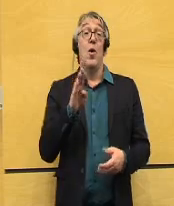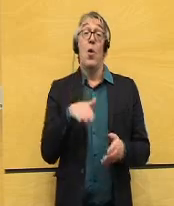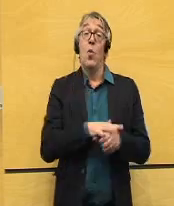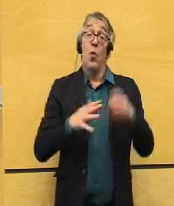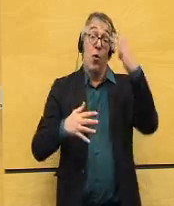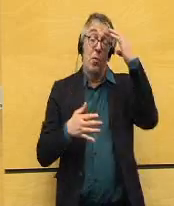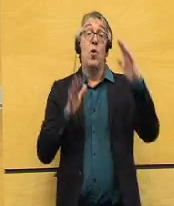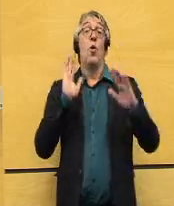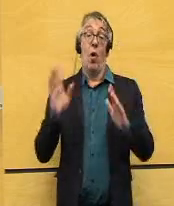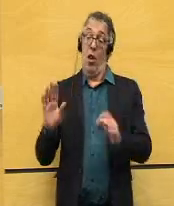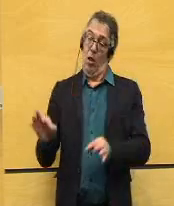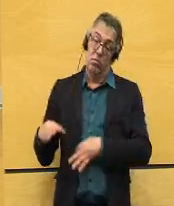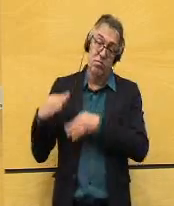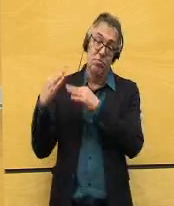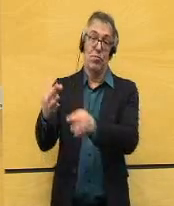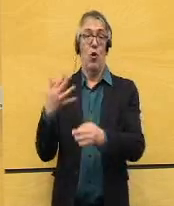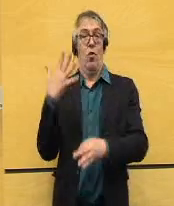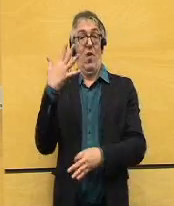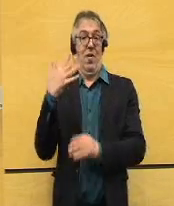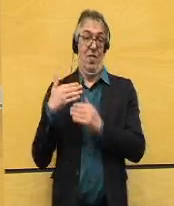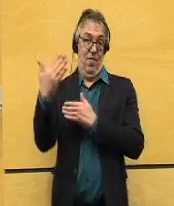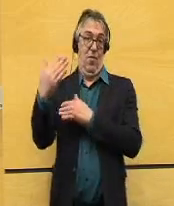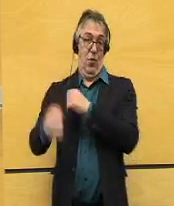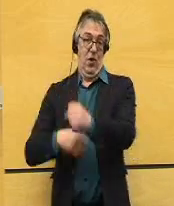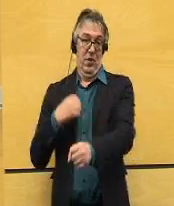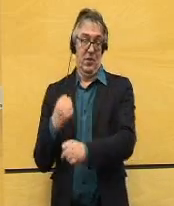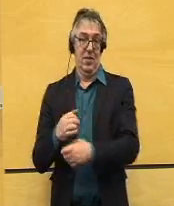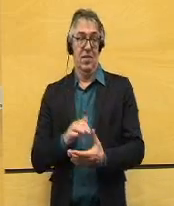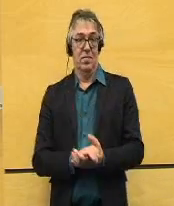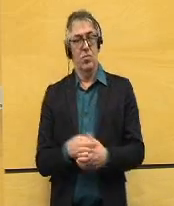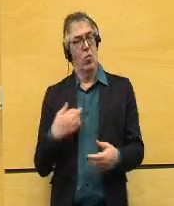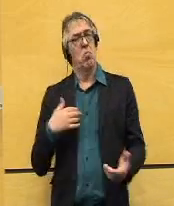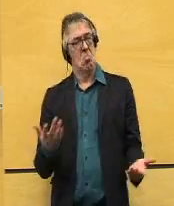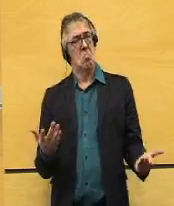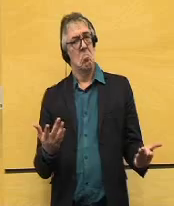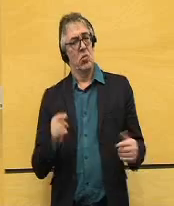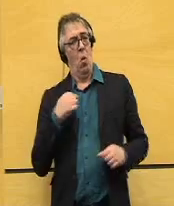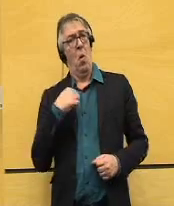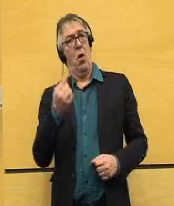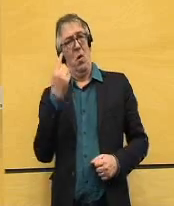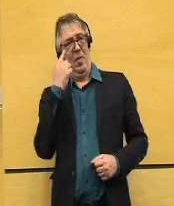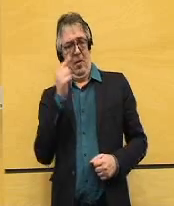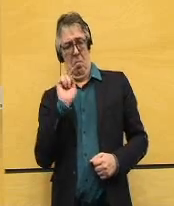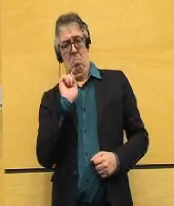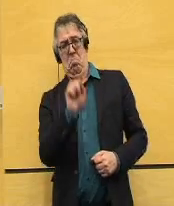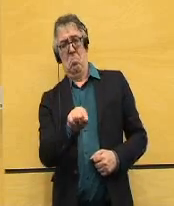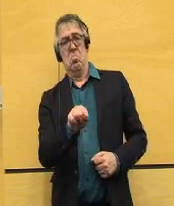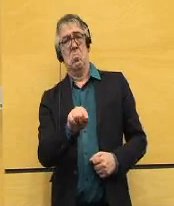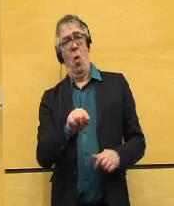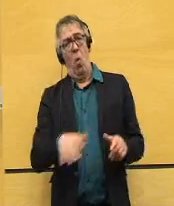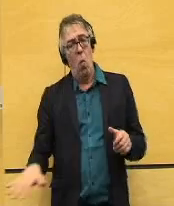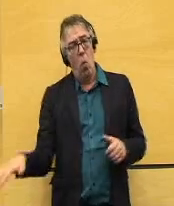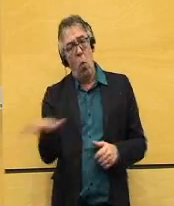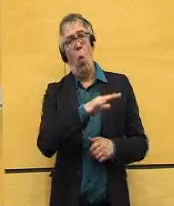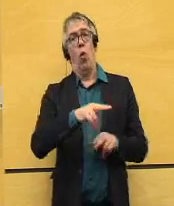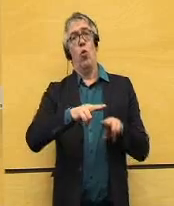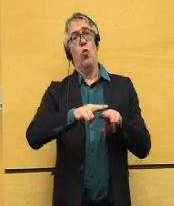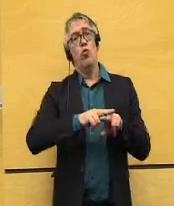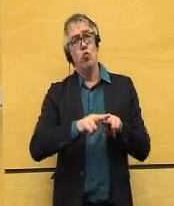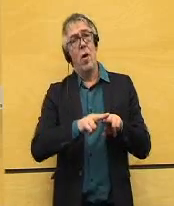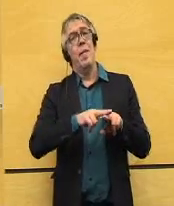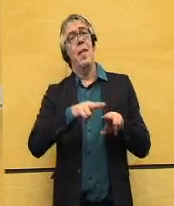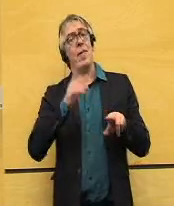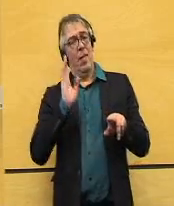new stations, in fact, the new stations are all to be equipped with the elevators and